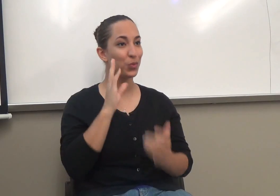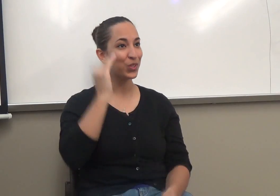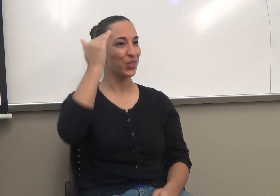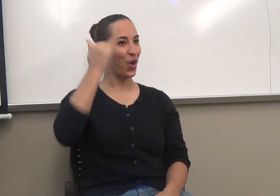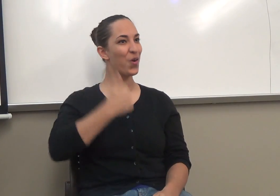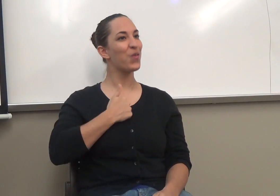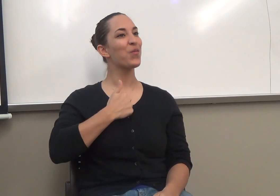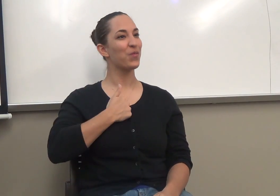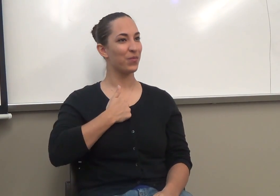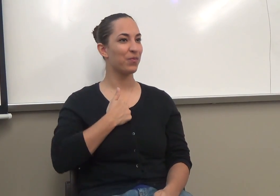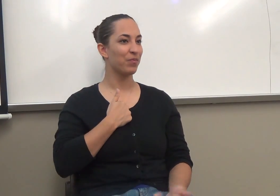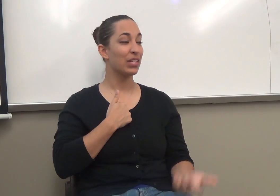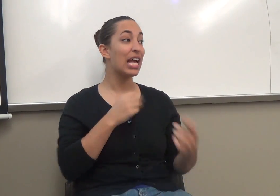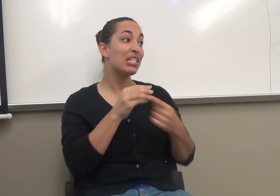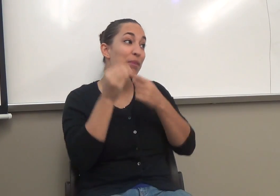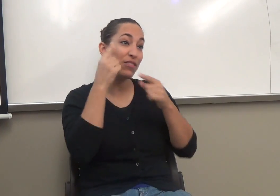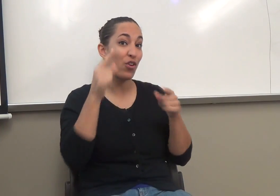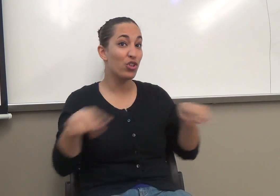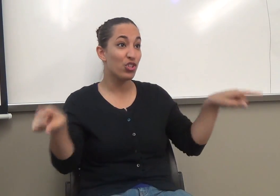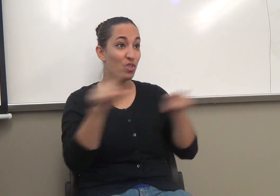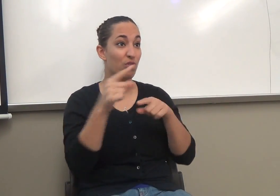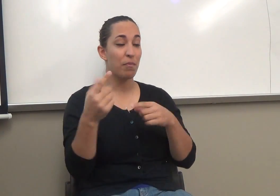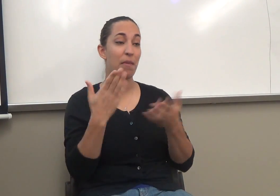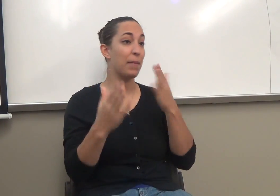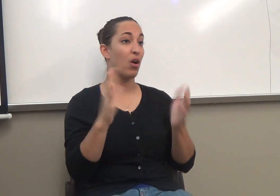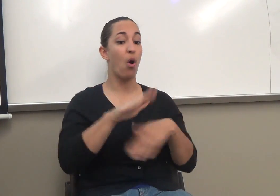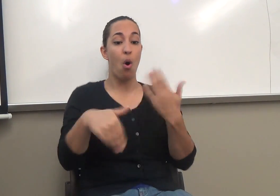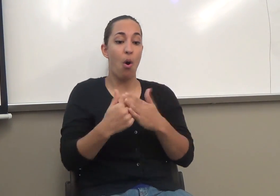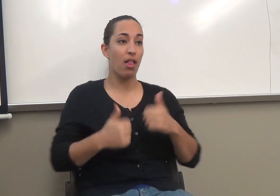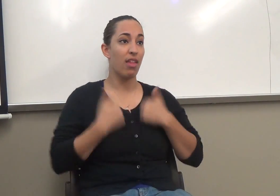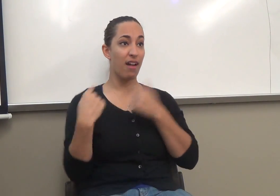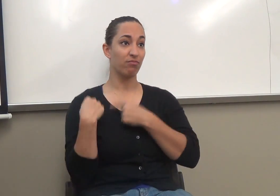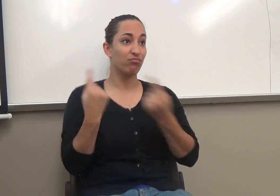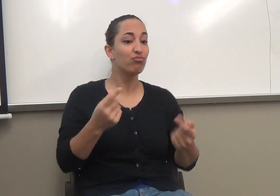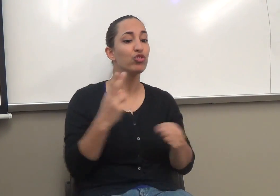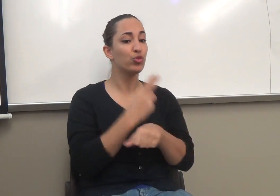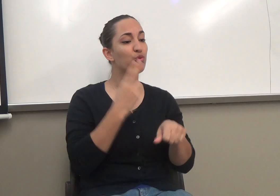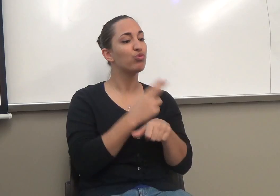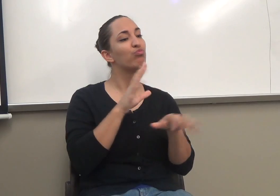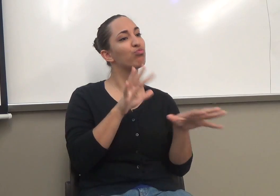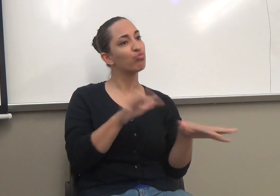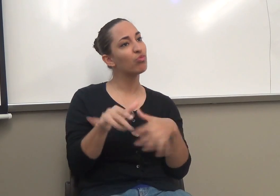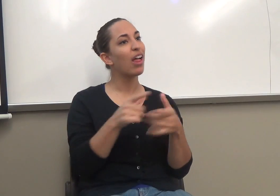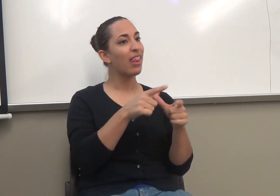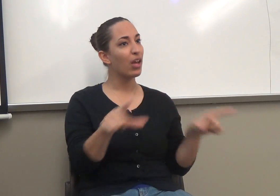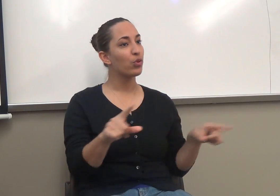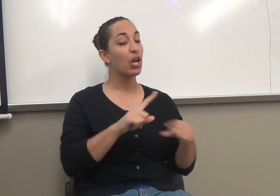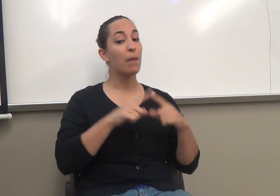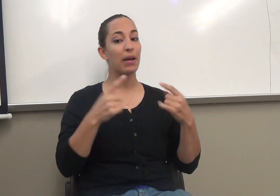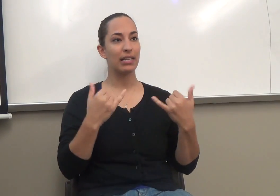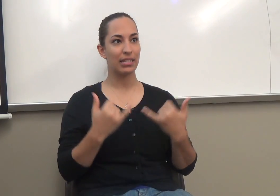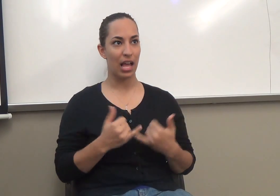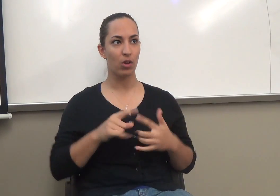this language all your life. As you're writing your college papers, you're gonna get more and more skilled